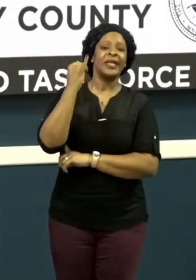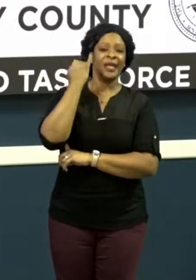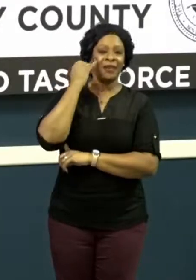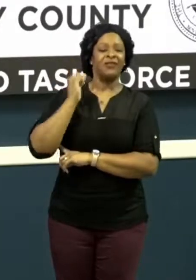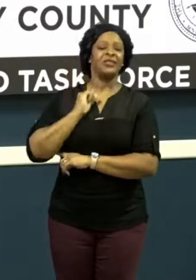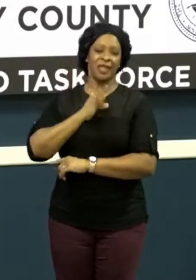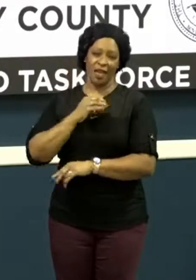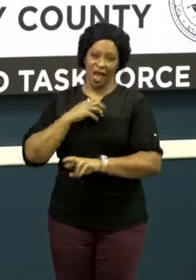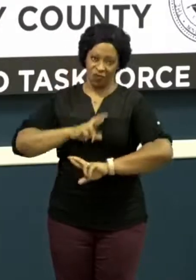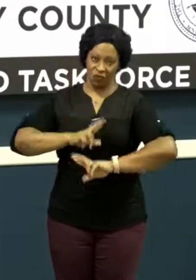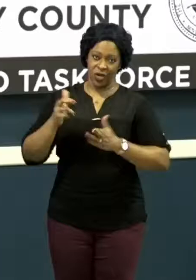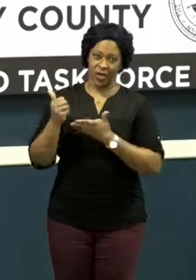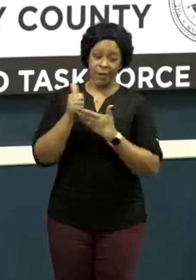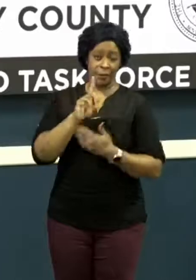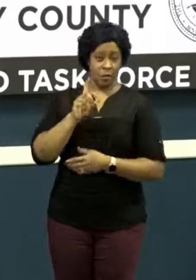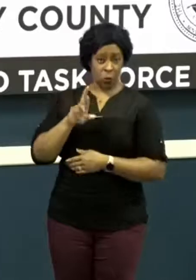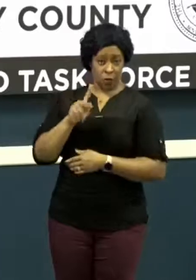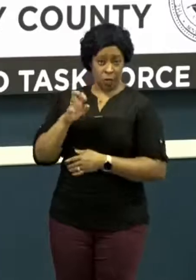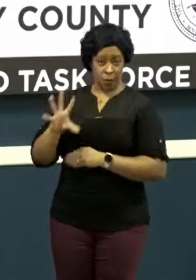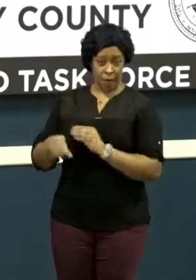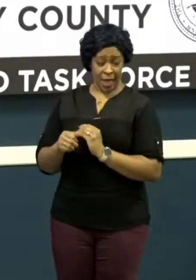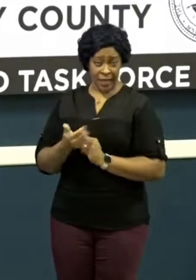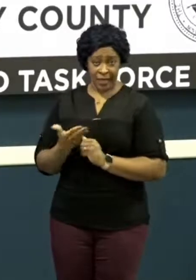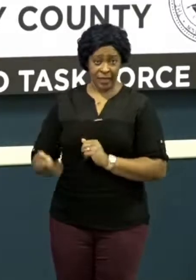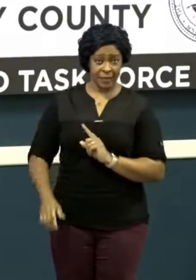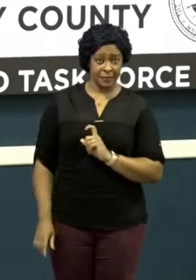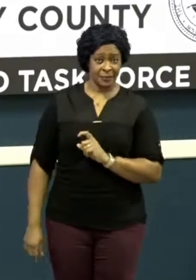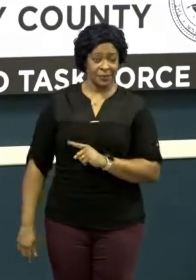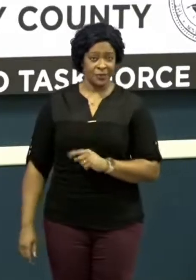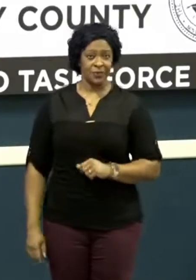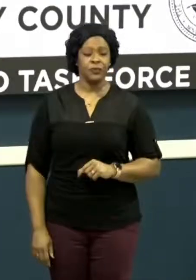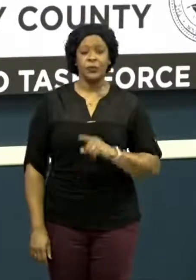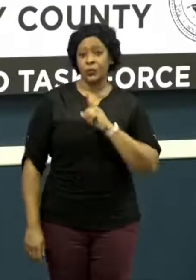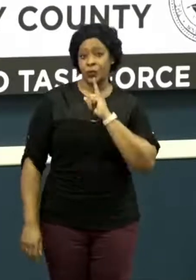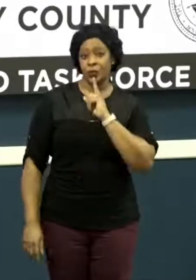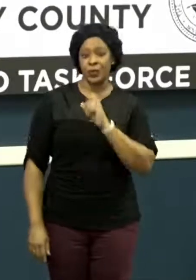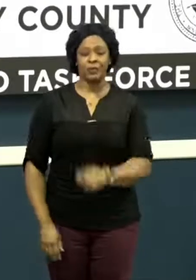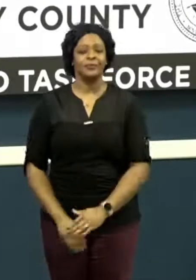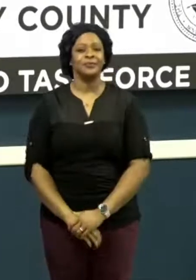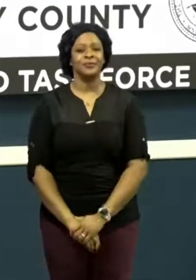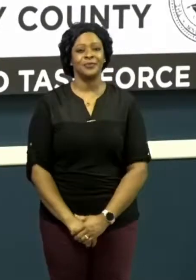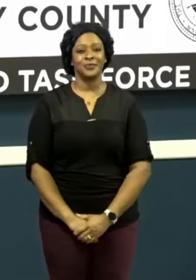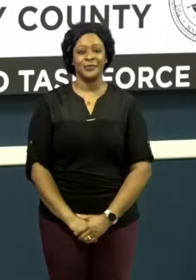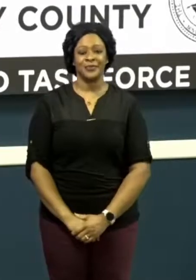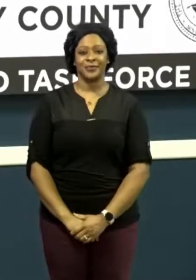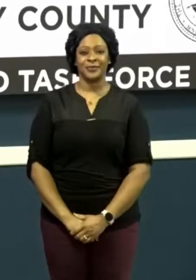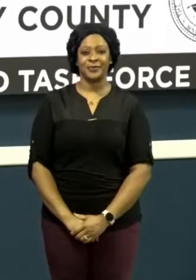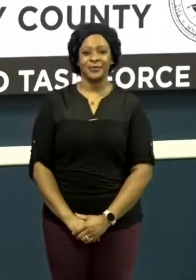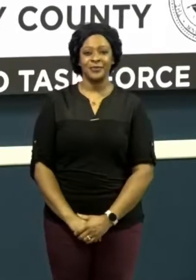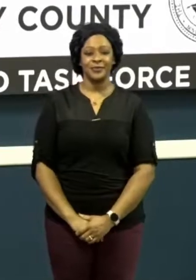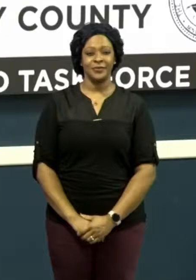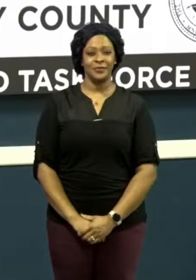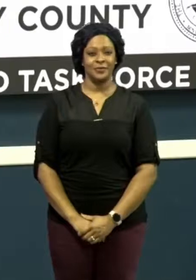staff available to help. Dr. Taylor, do you want to add anything to that? Okay.